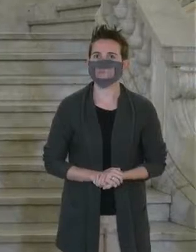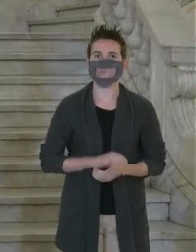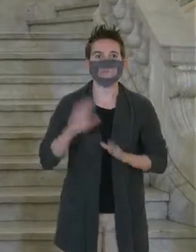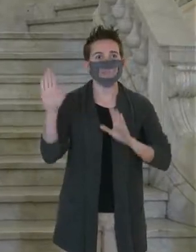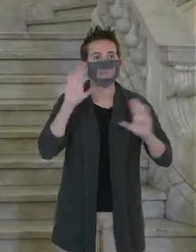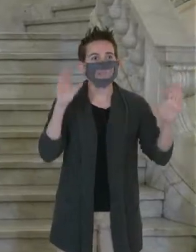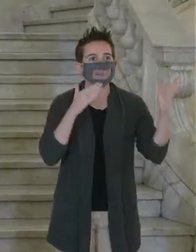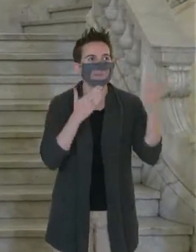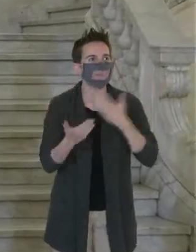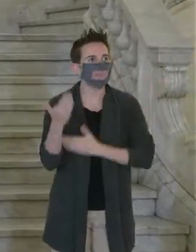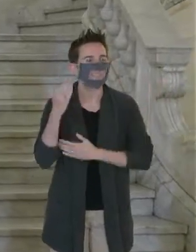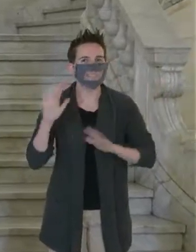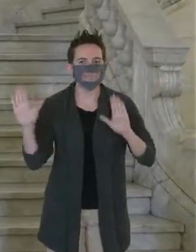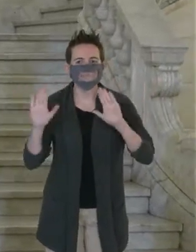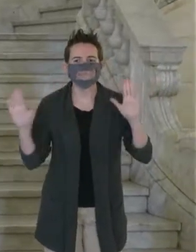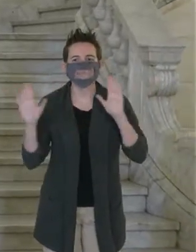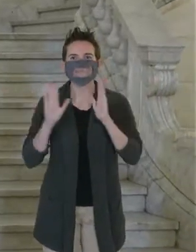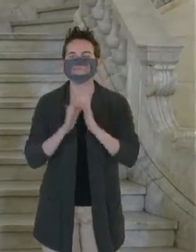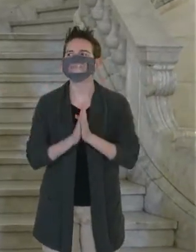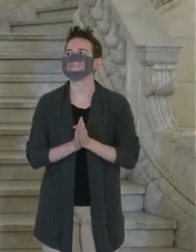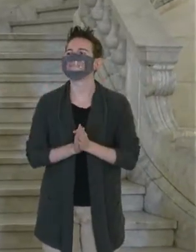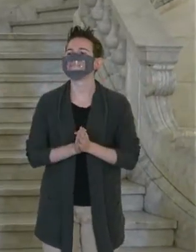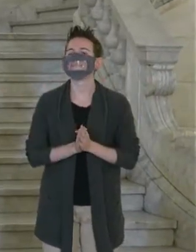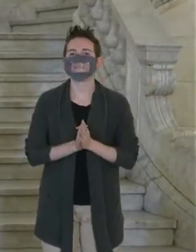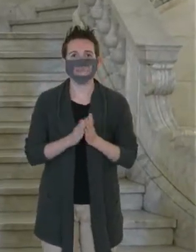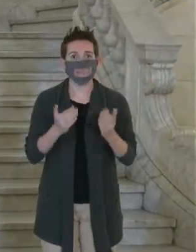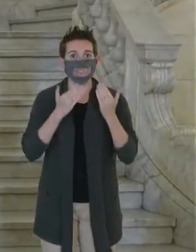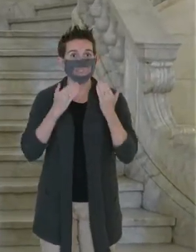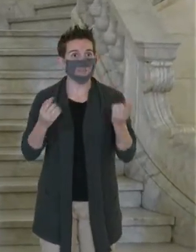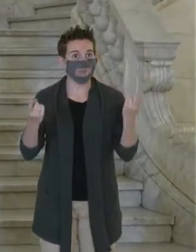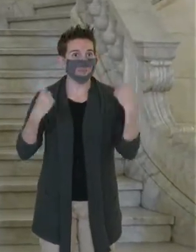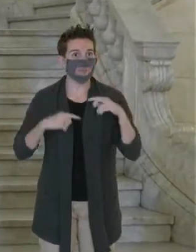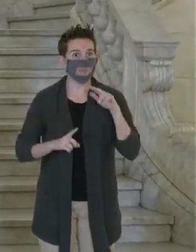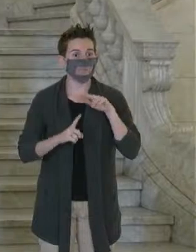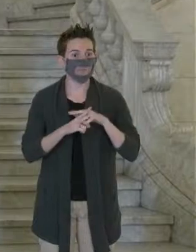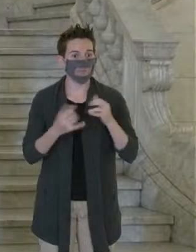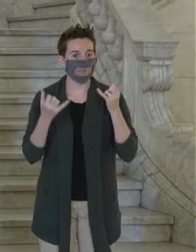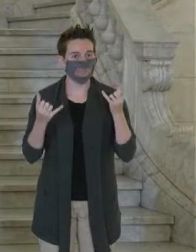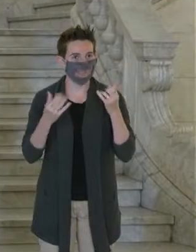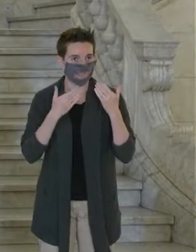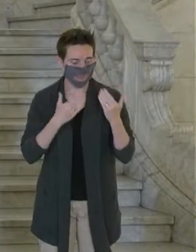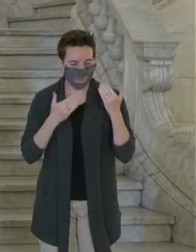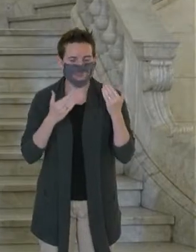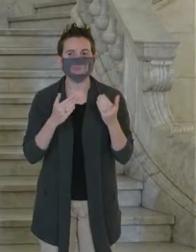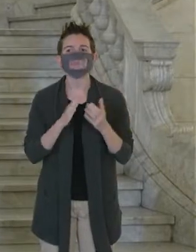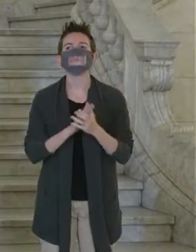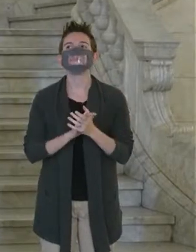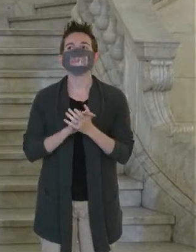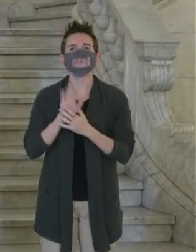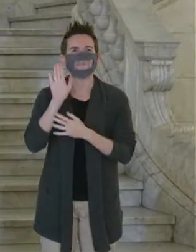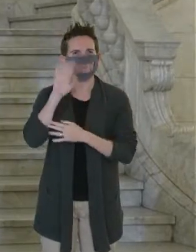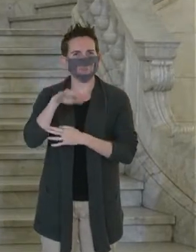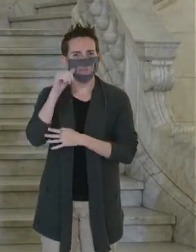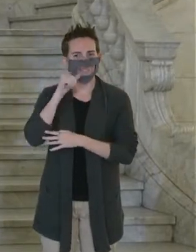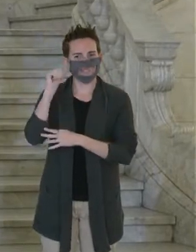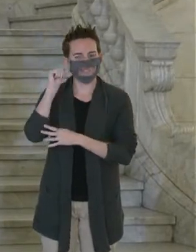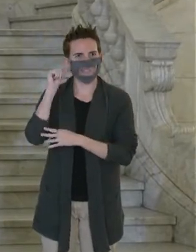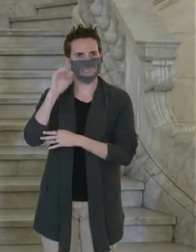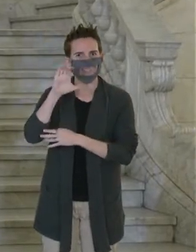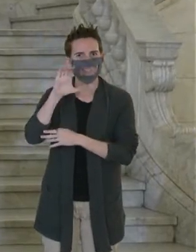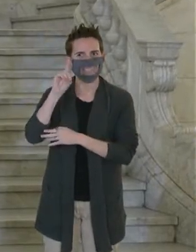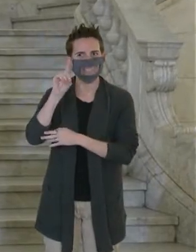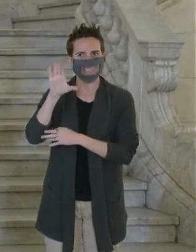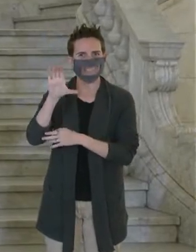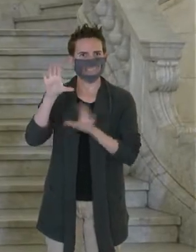Hi, good morning. Good morning, and thank you all for joining me today. Yesterday, the Centers for